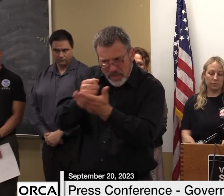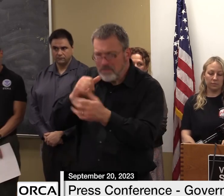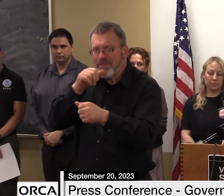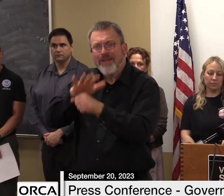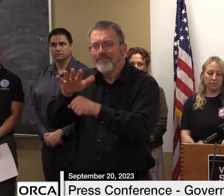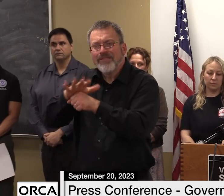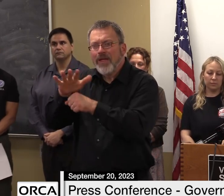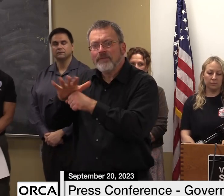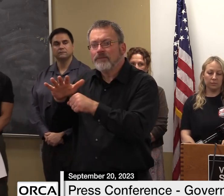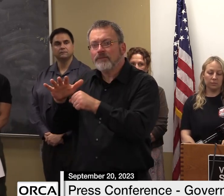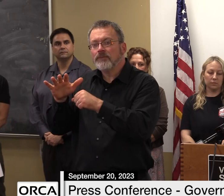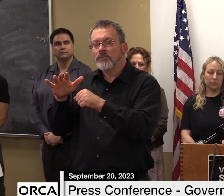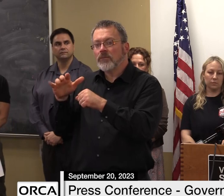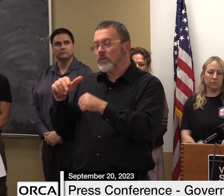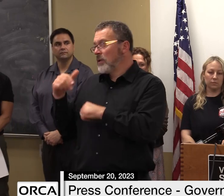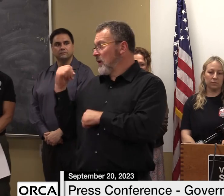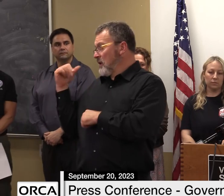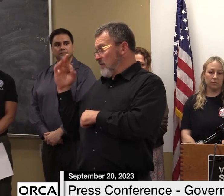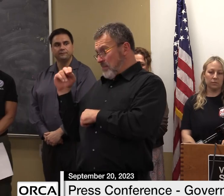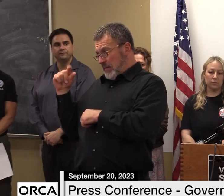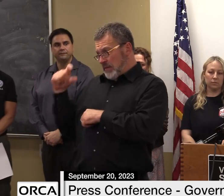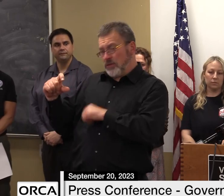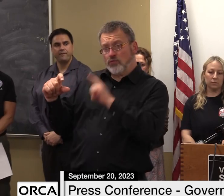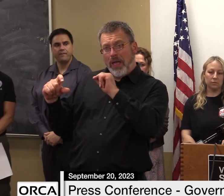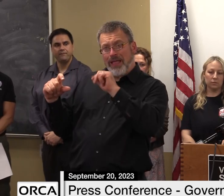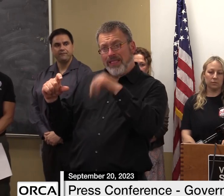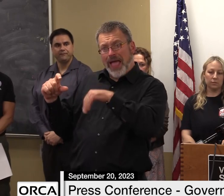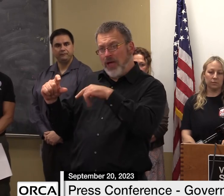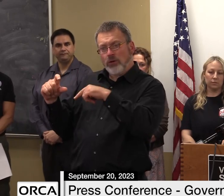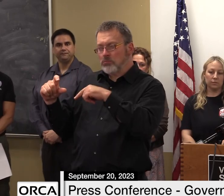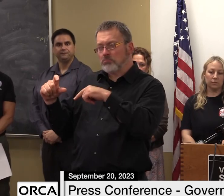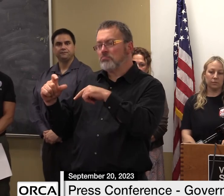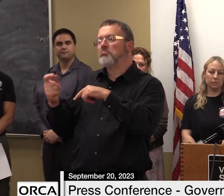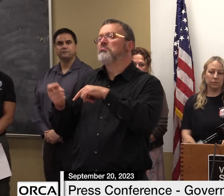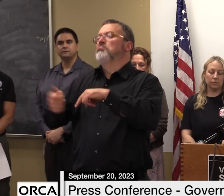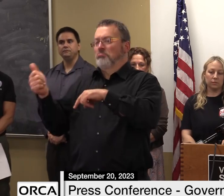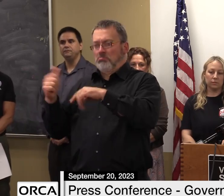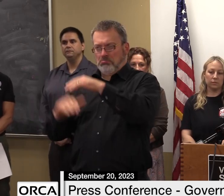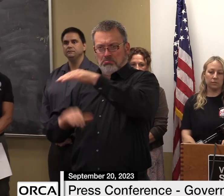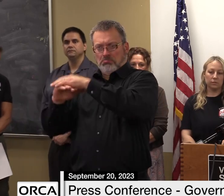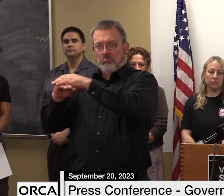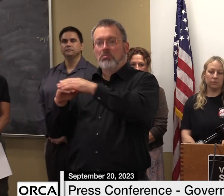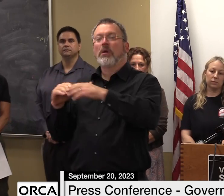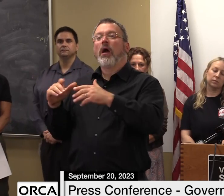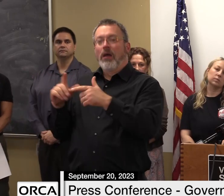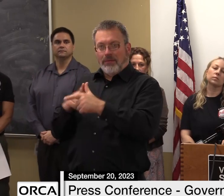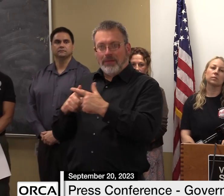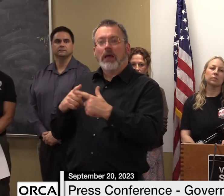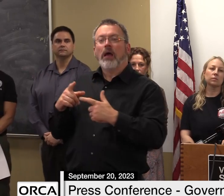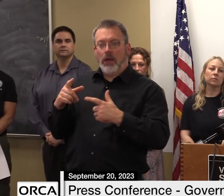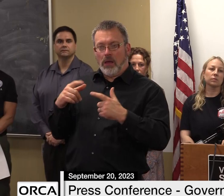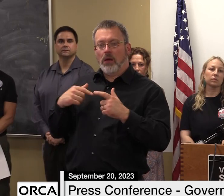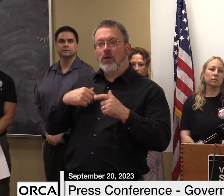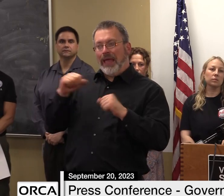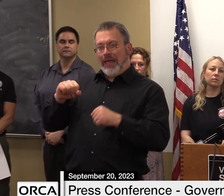this $20,000 cap, lifting that, and then being able to provide for